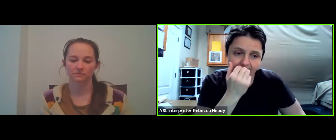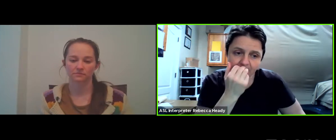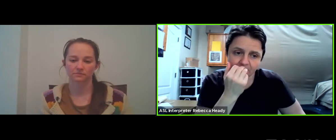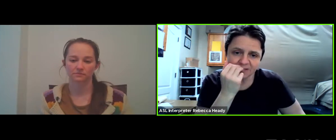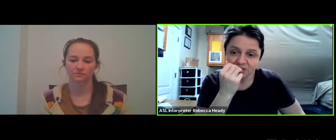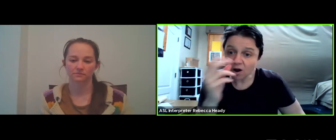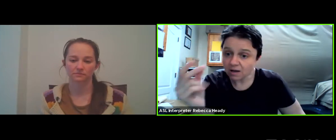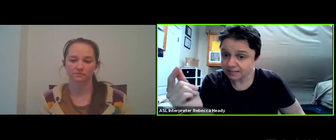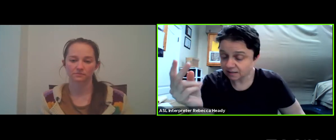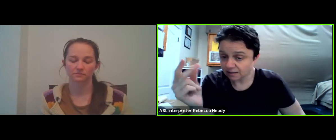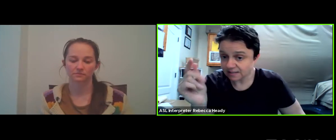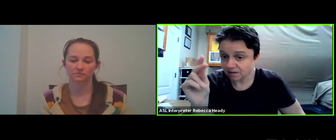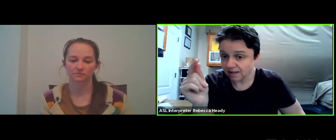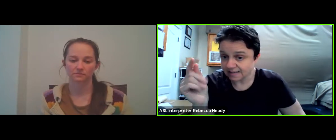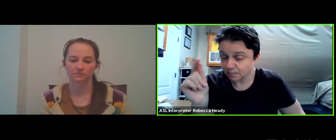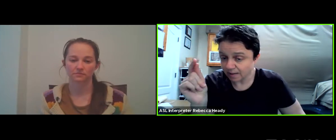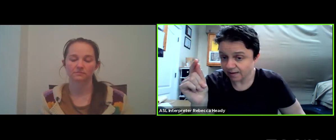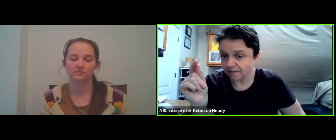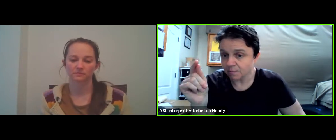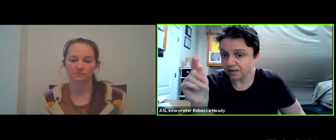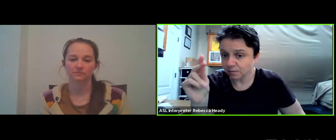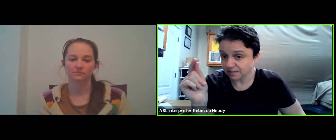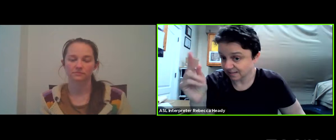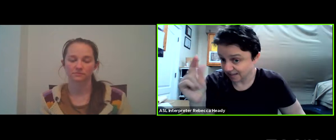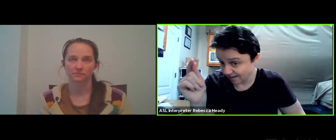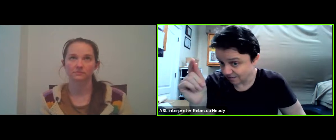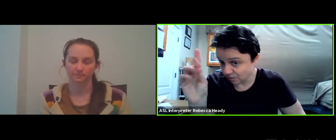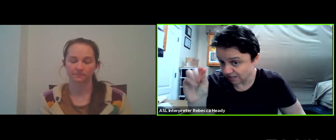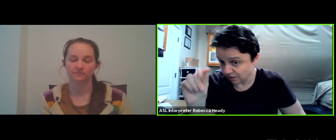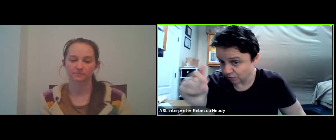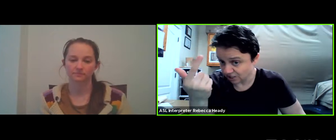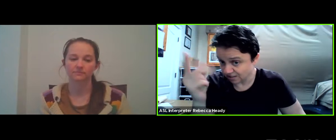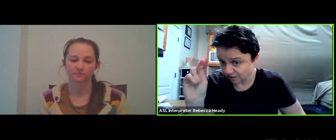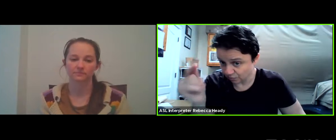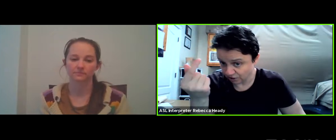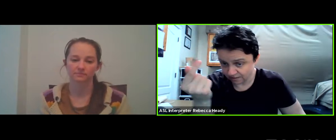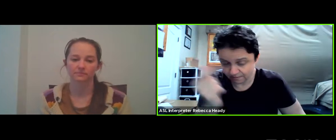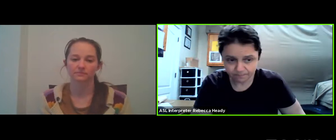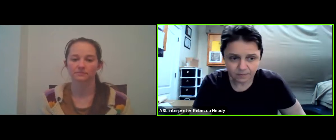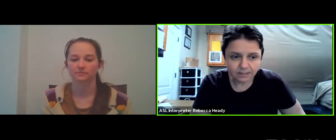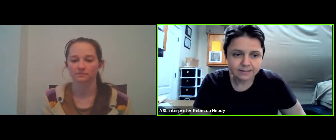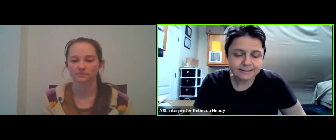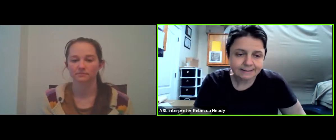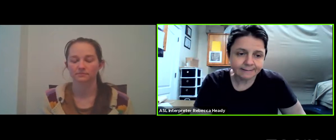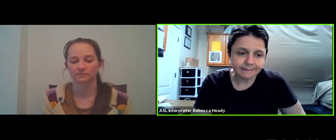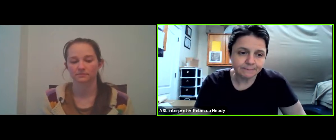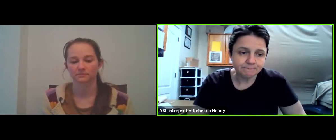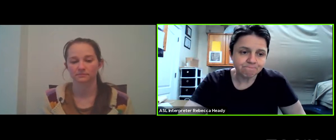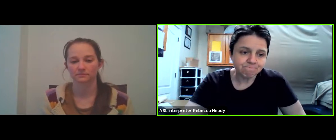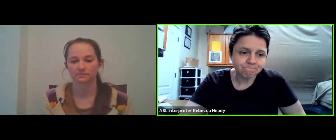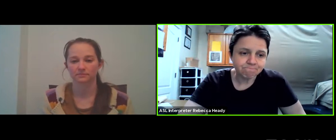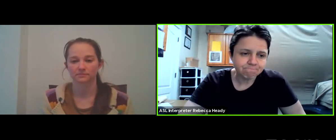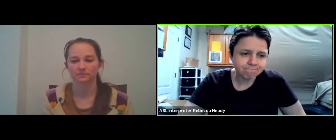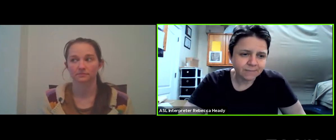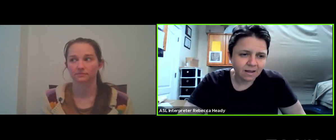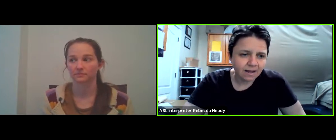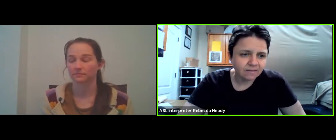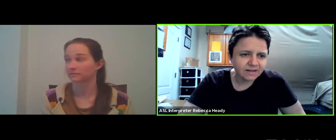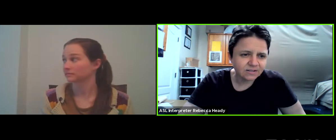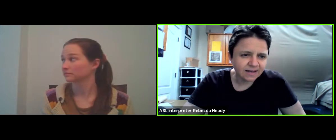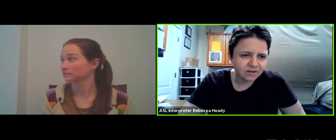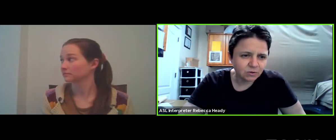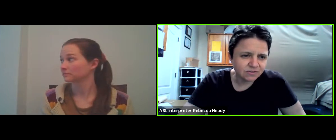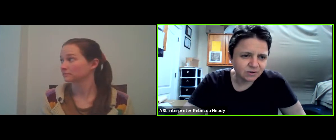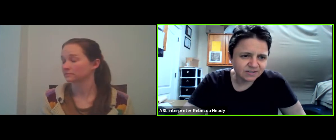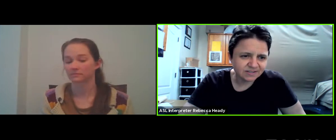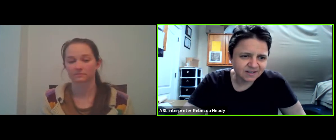whiskers. Dog is a lexicalized spelling that becomes the sign. So D-O-G, D-O-G. And